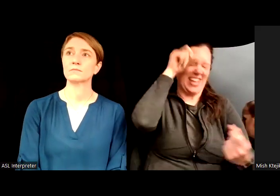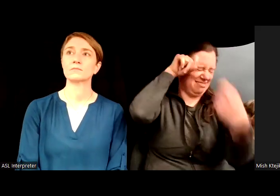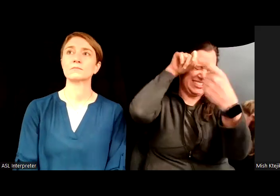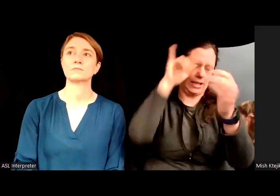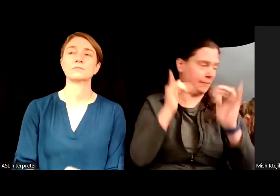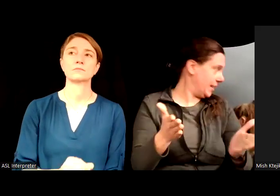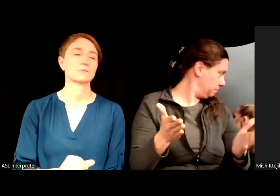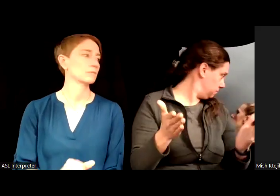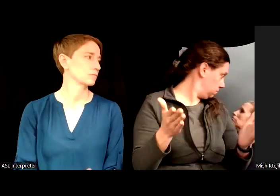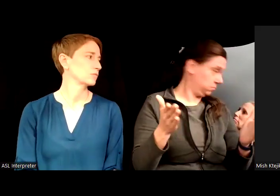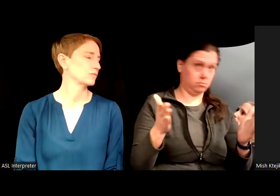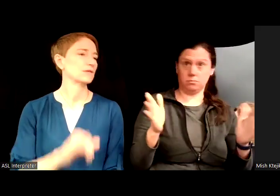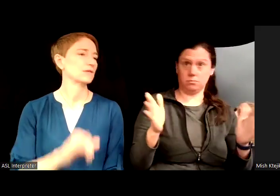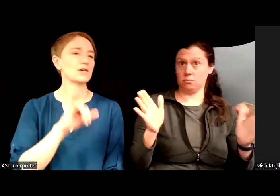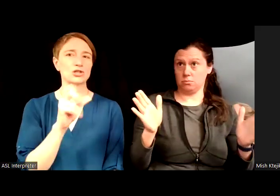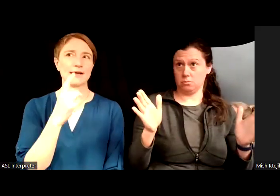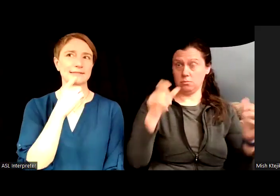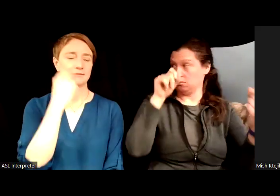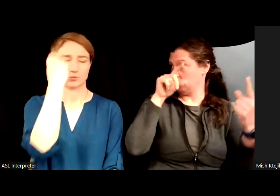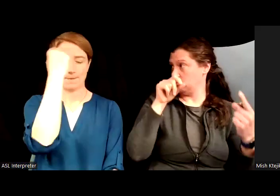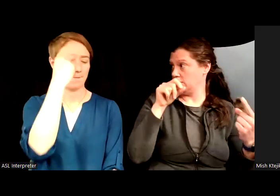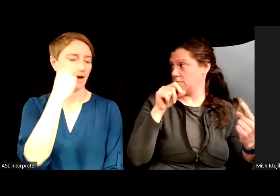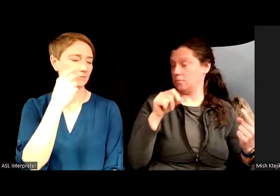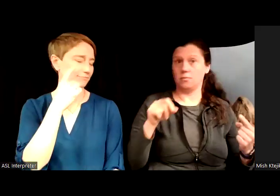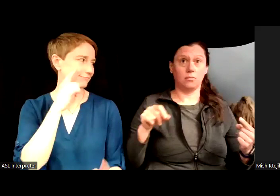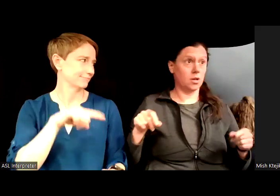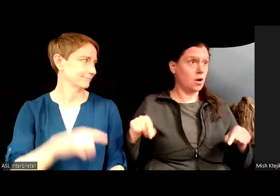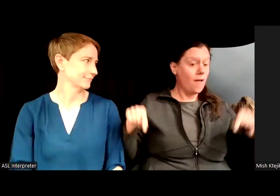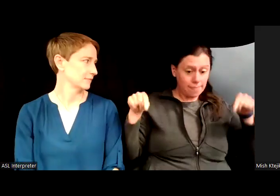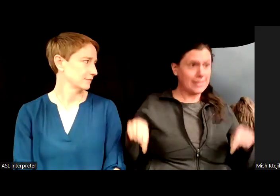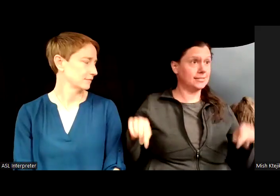saying, you read my mind. That's perfect.